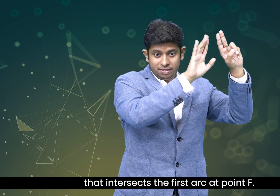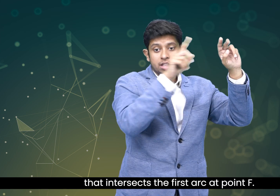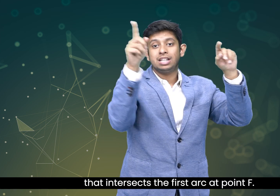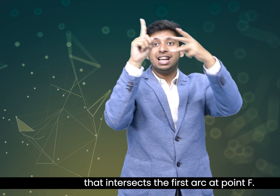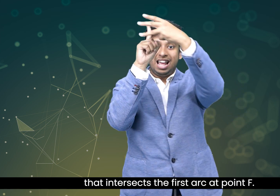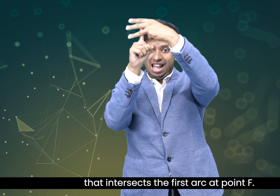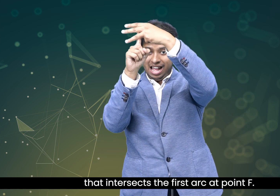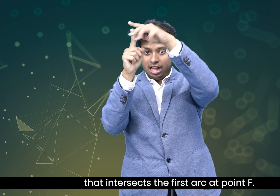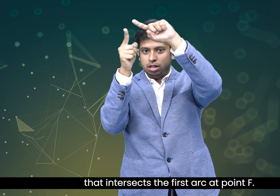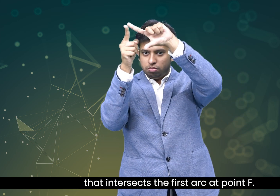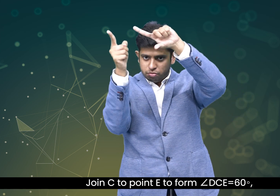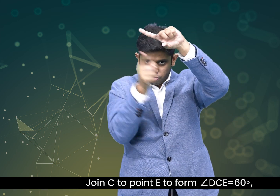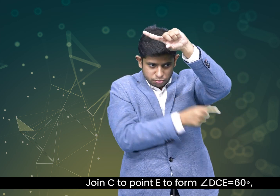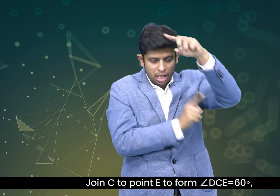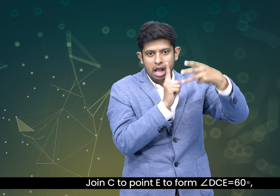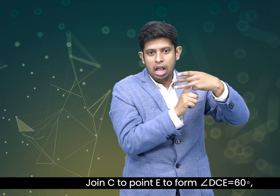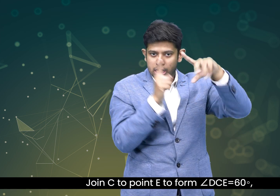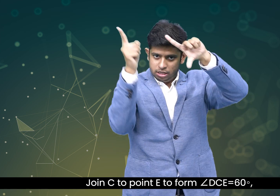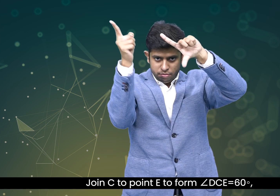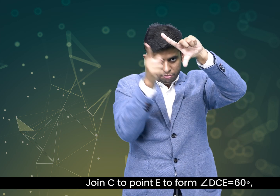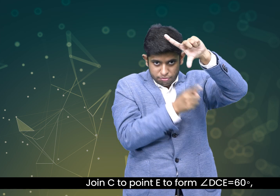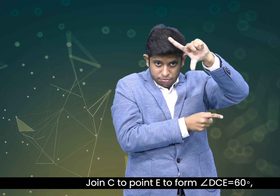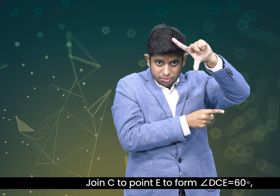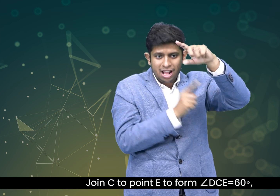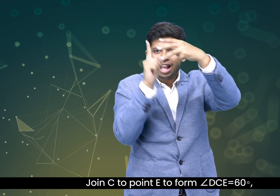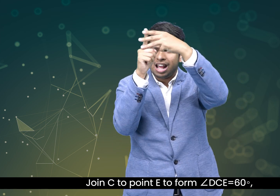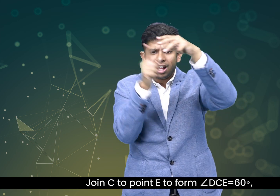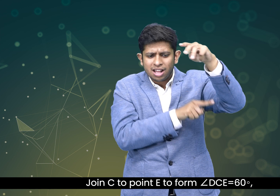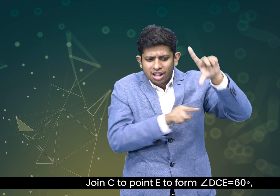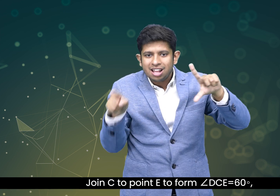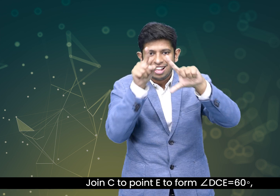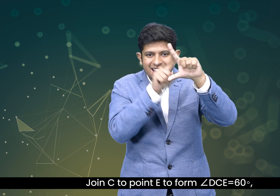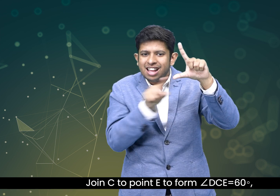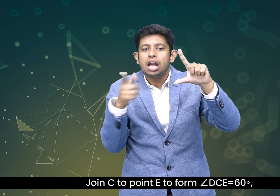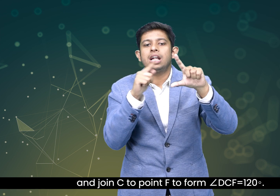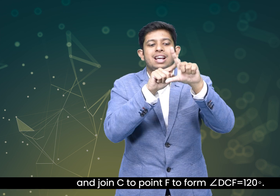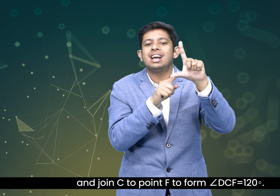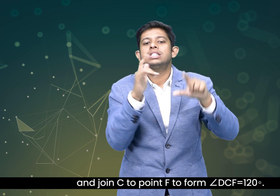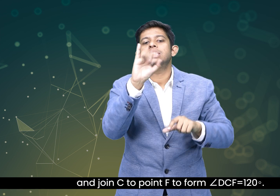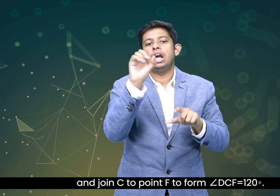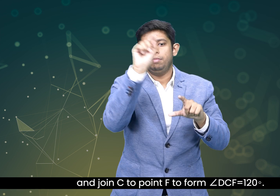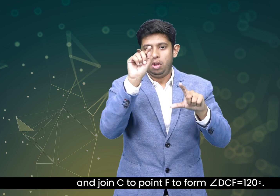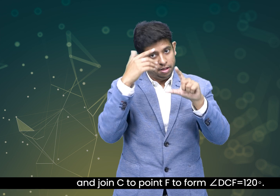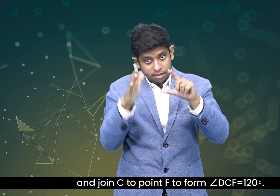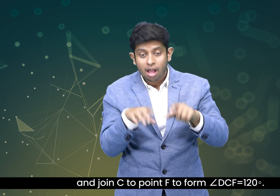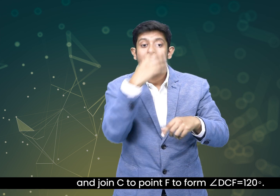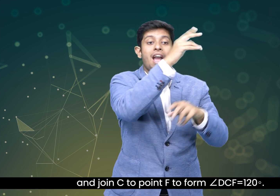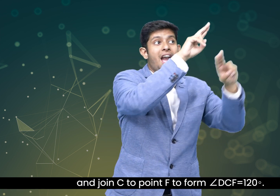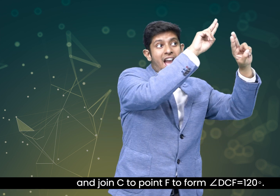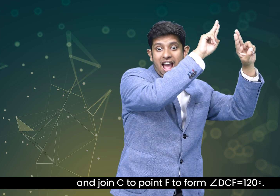F. Join C to point E to form angle DCE equals to 60 degrees and join C to point F to form angle